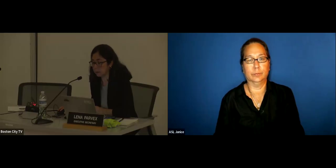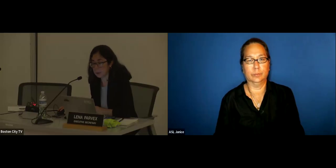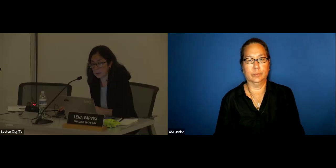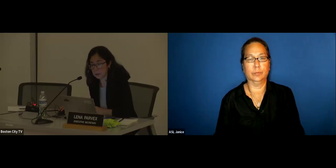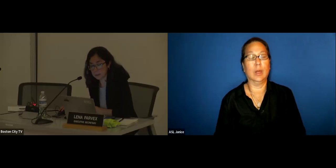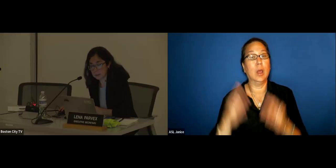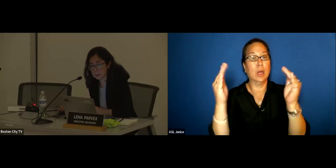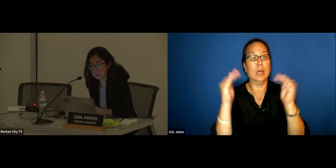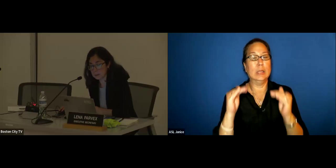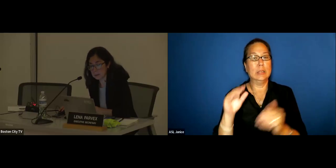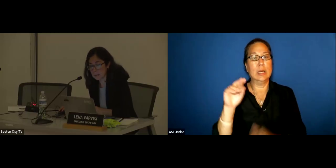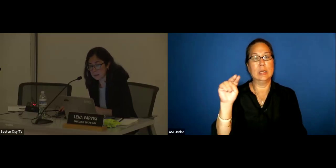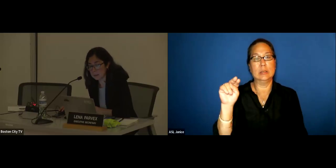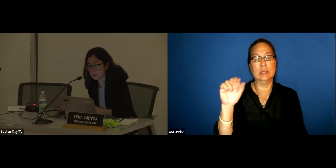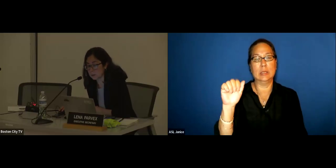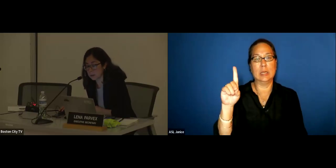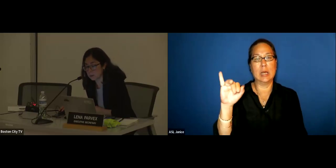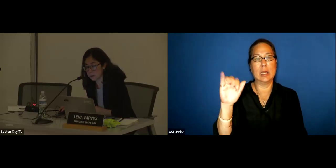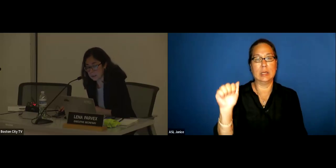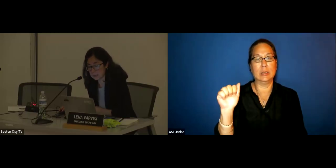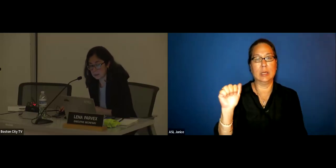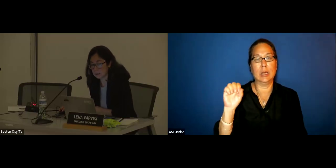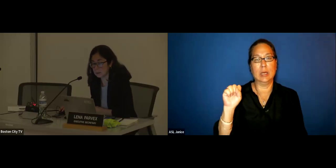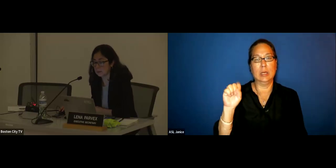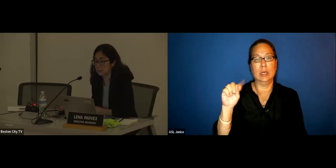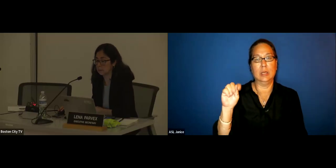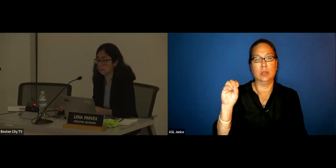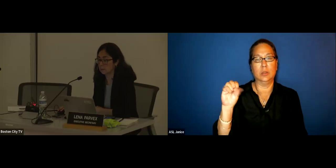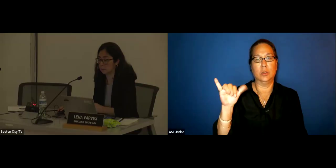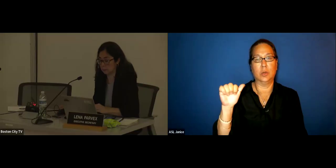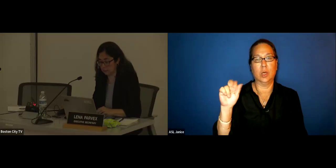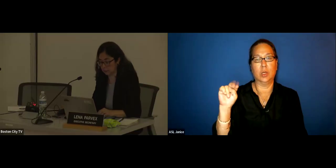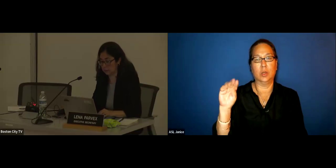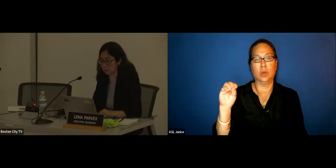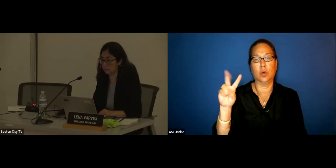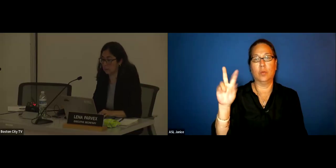Our next speaker is Nadia Stoyanova-Little.